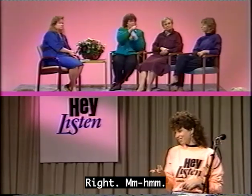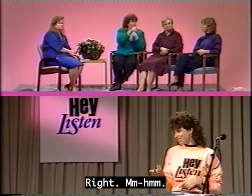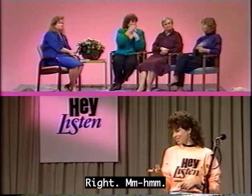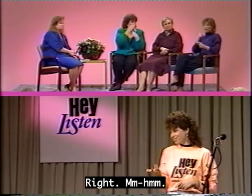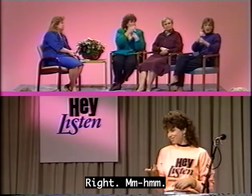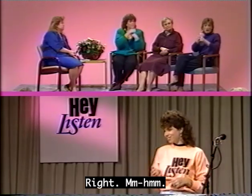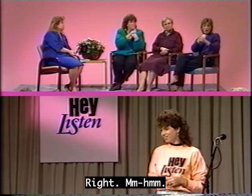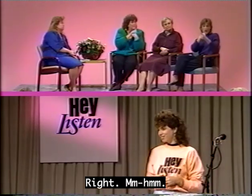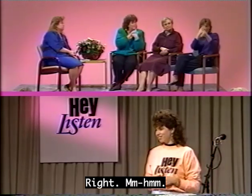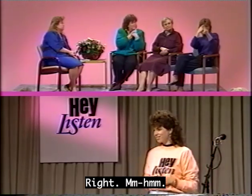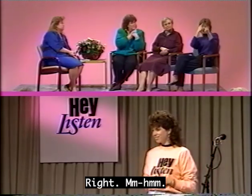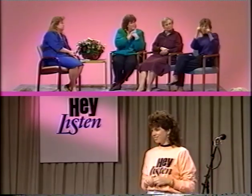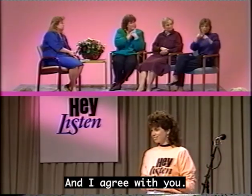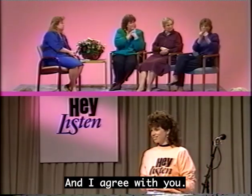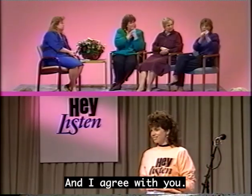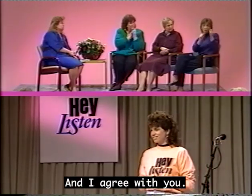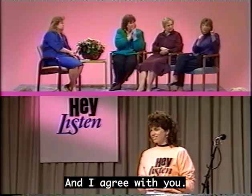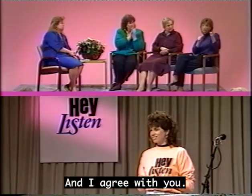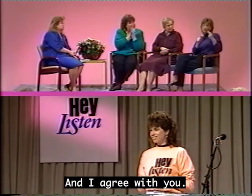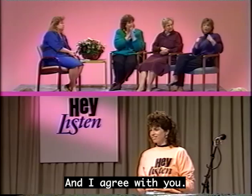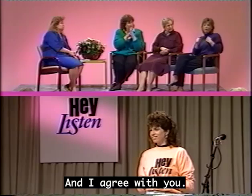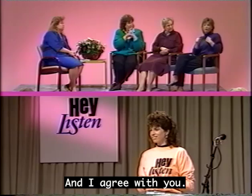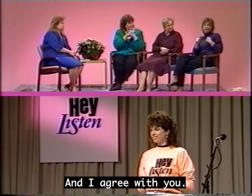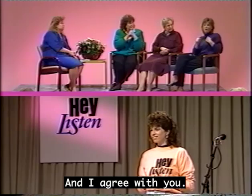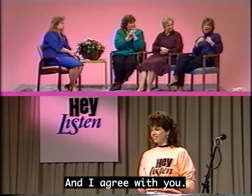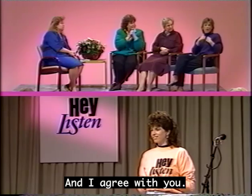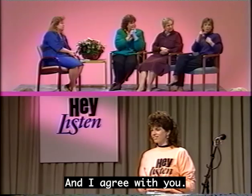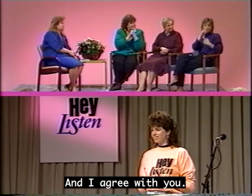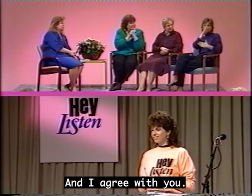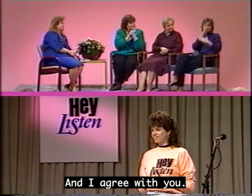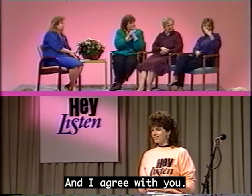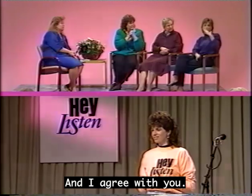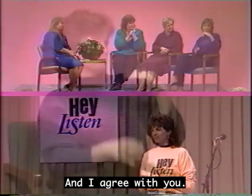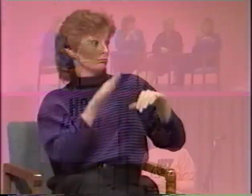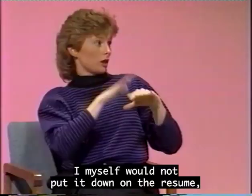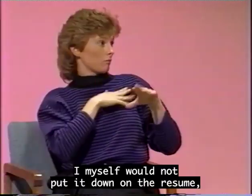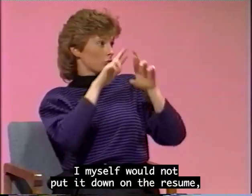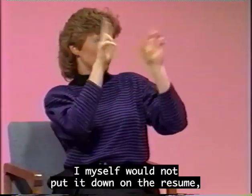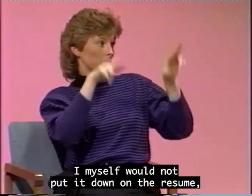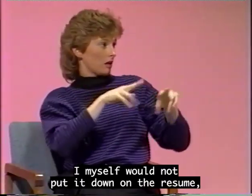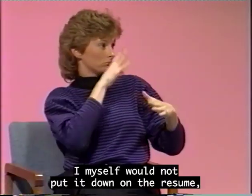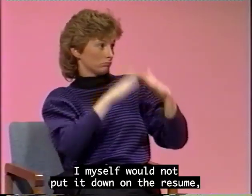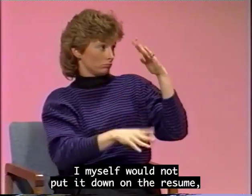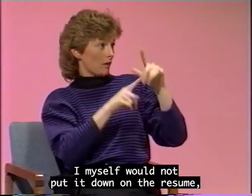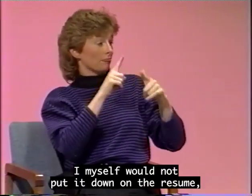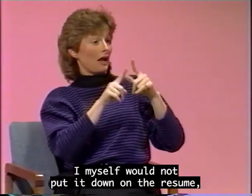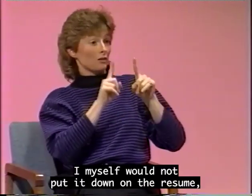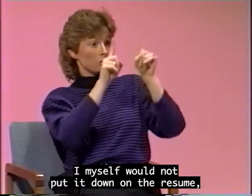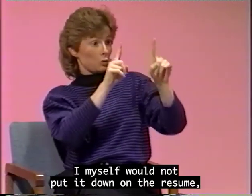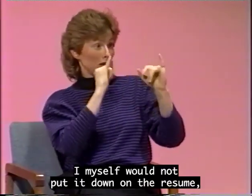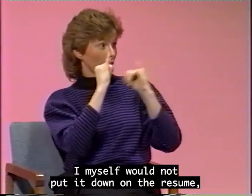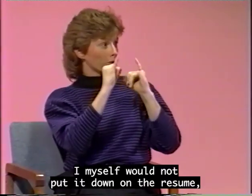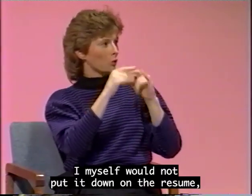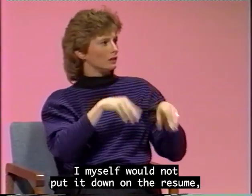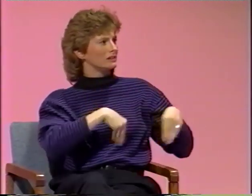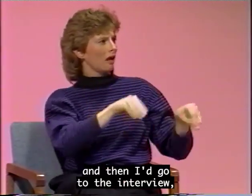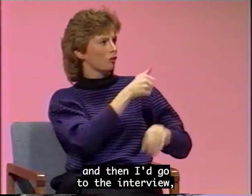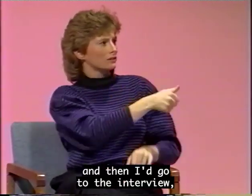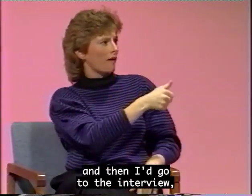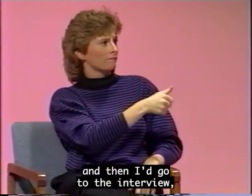Right. And I agree with you. I myself would not put it down on the resume, and then I'd go to the